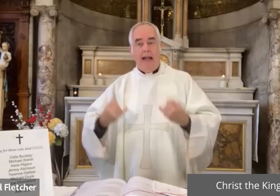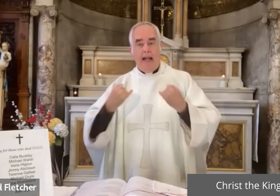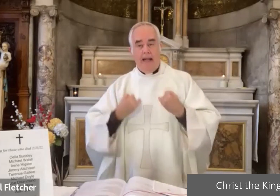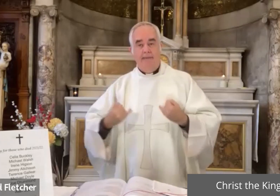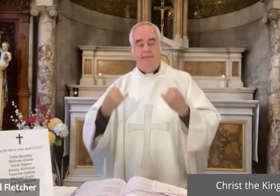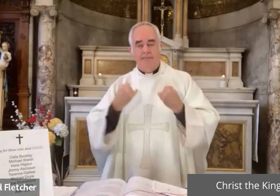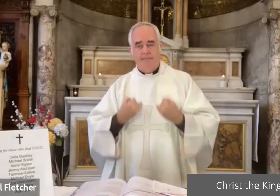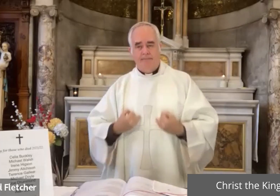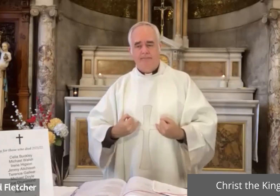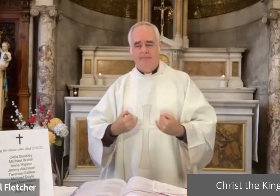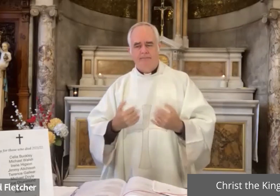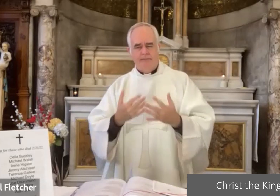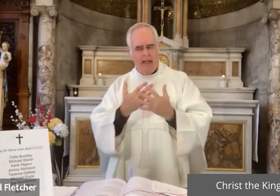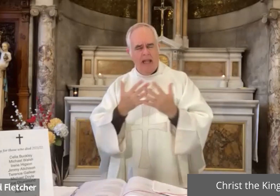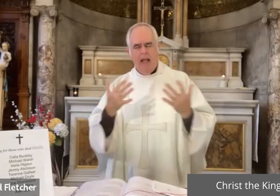5, 4, 5, 4, or 6.